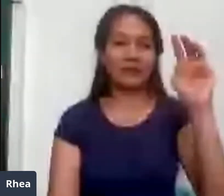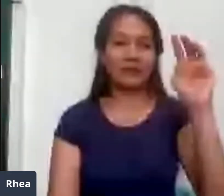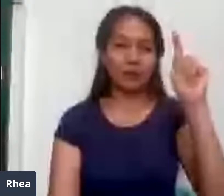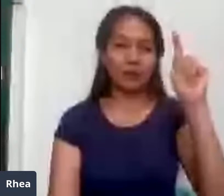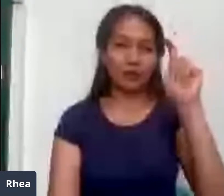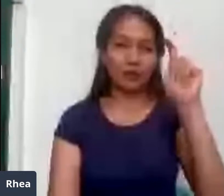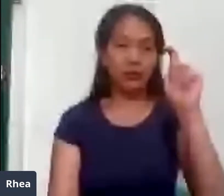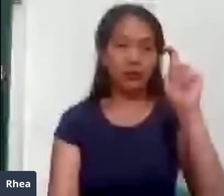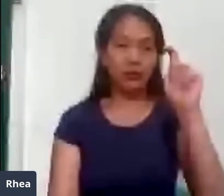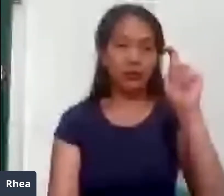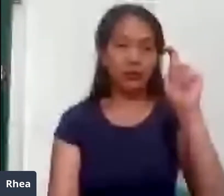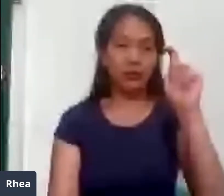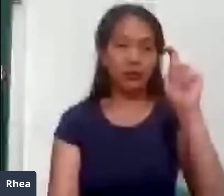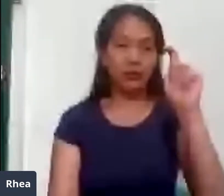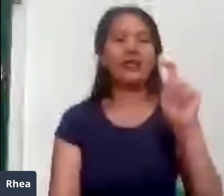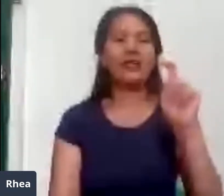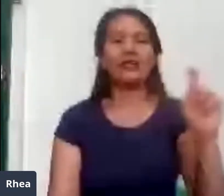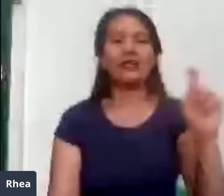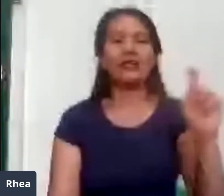It's Monday.